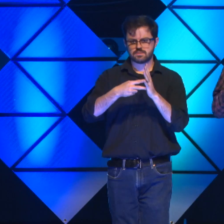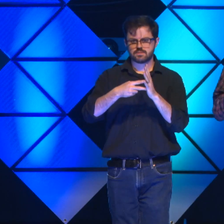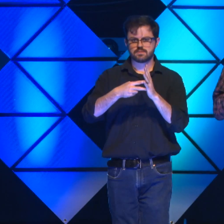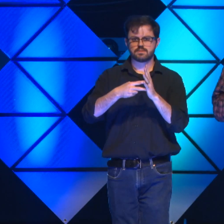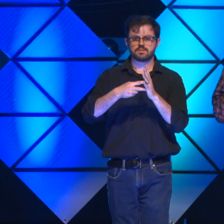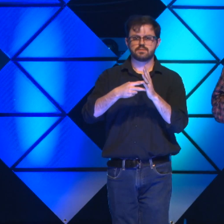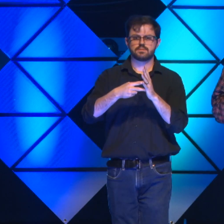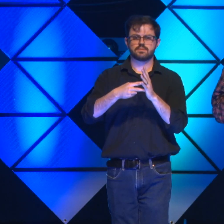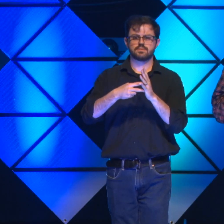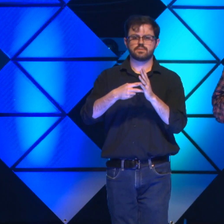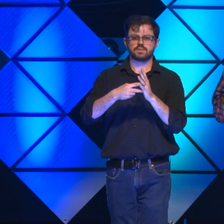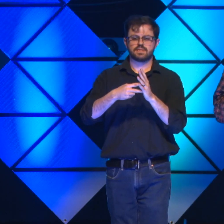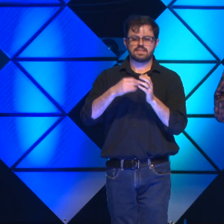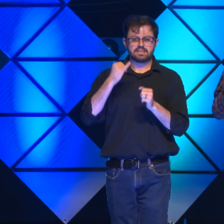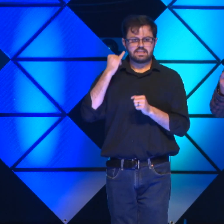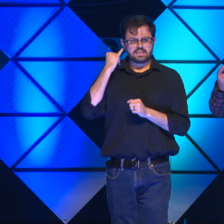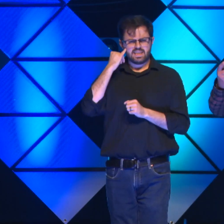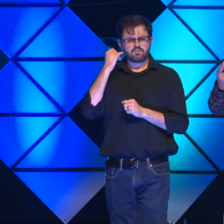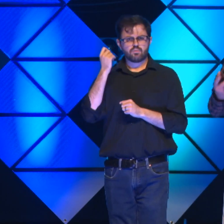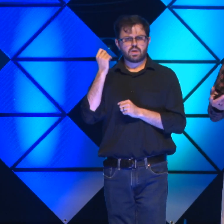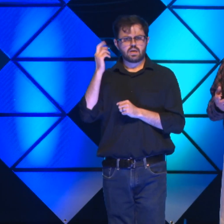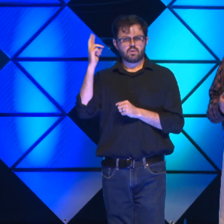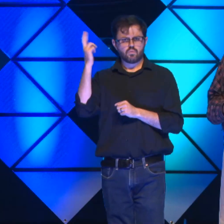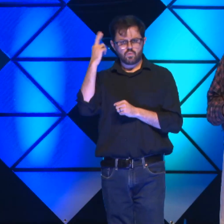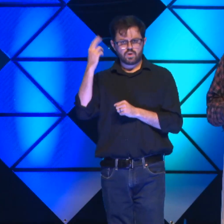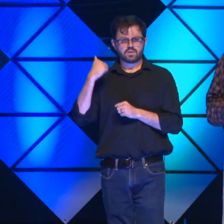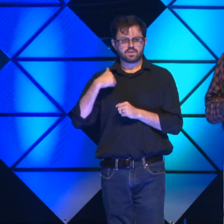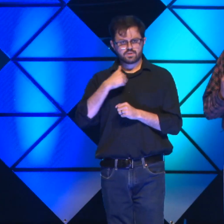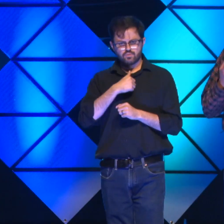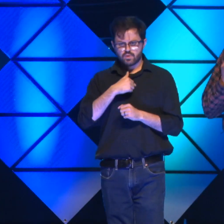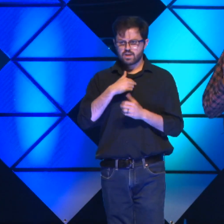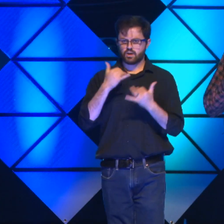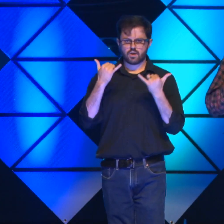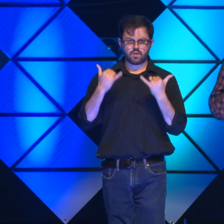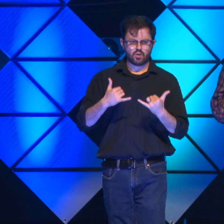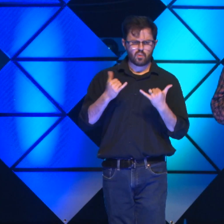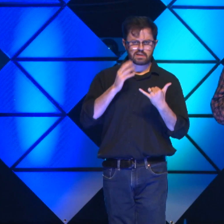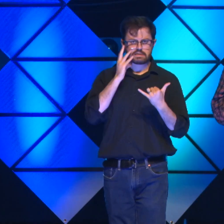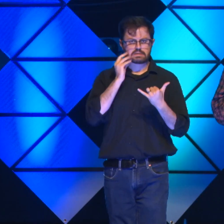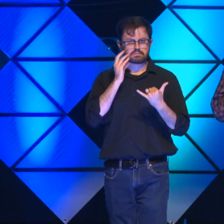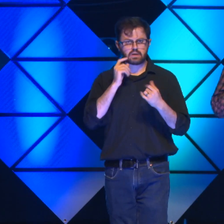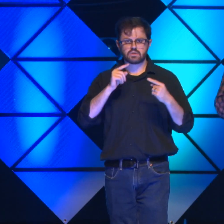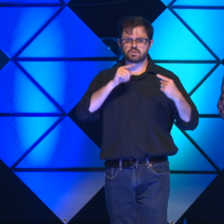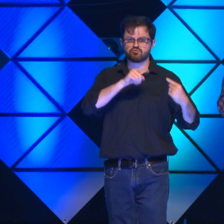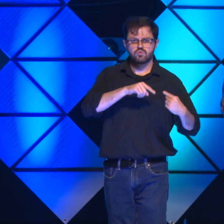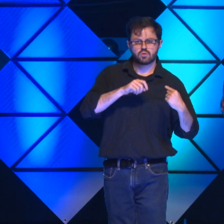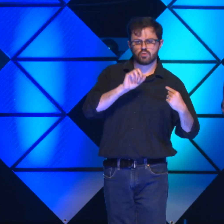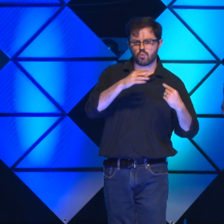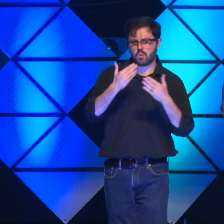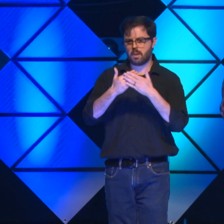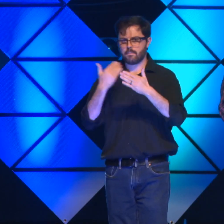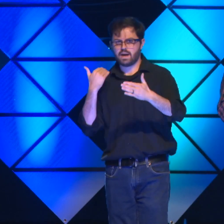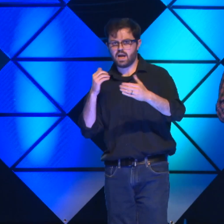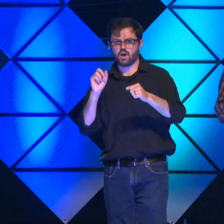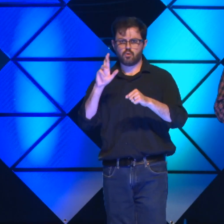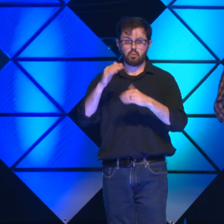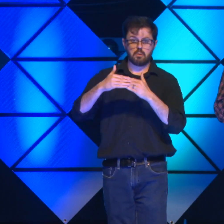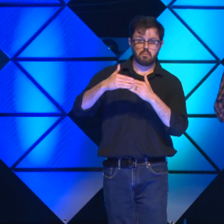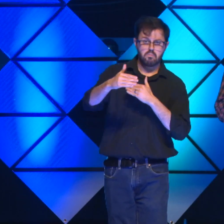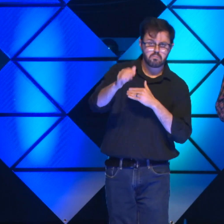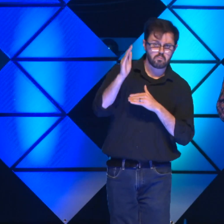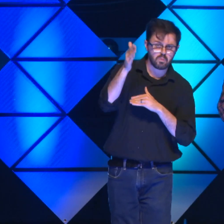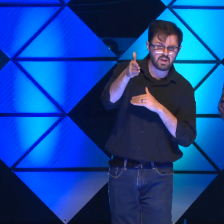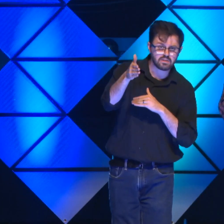we are currently on the road to Emmaus, or we have been on the road, or that we will at some point, helps us to